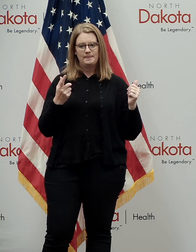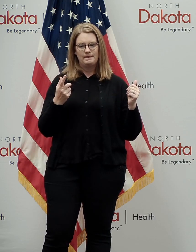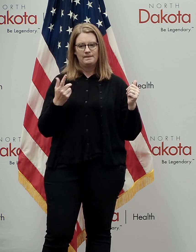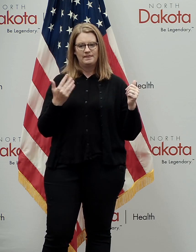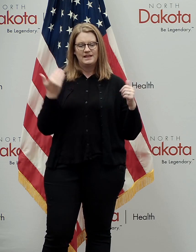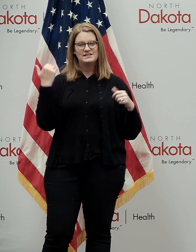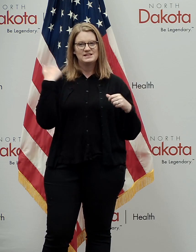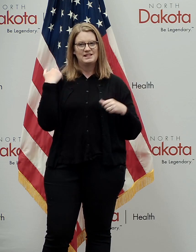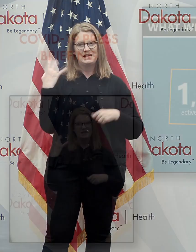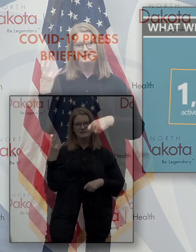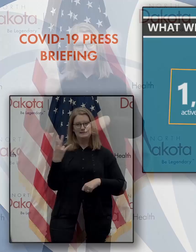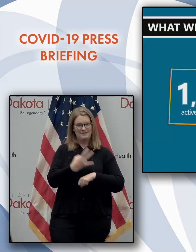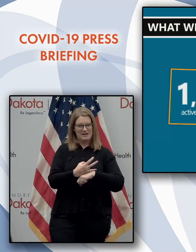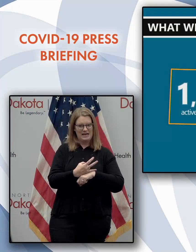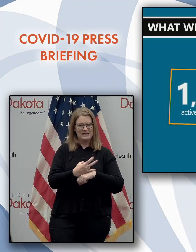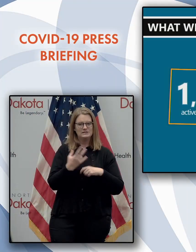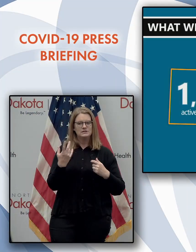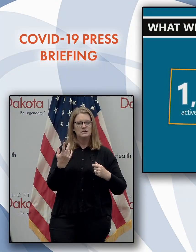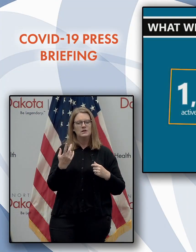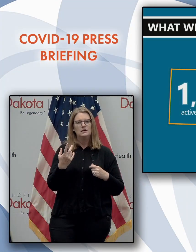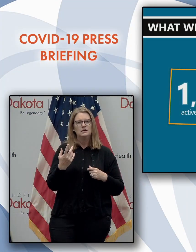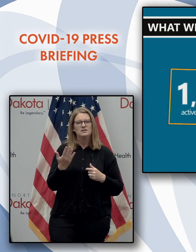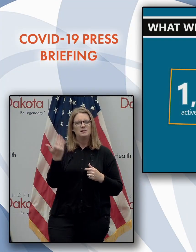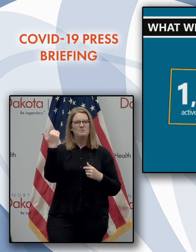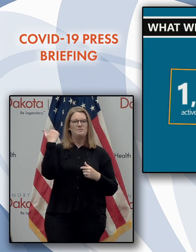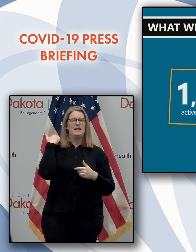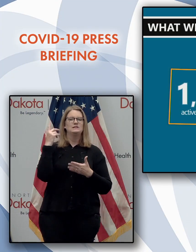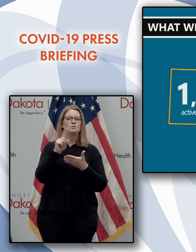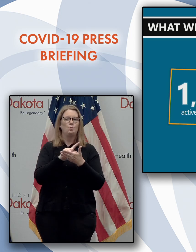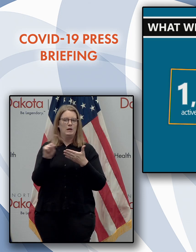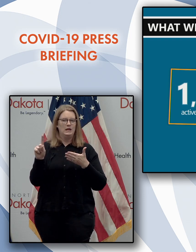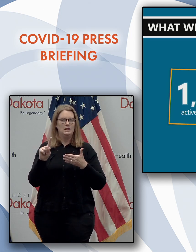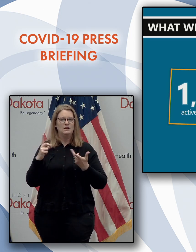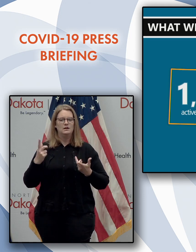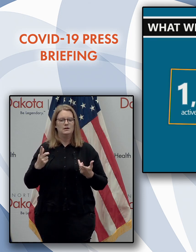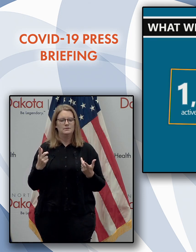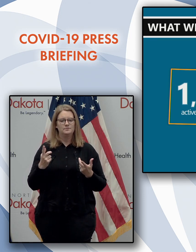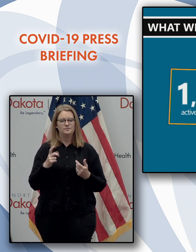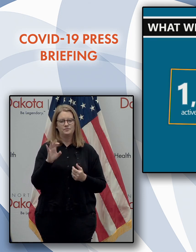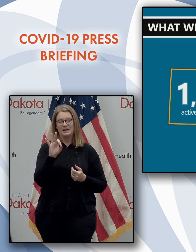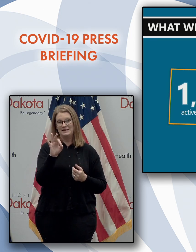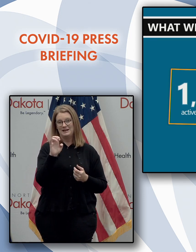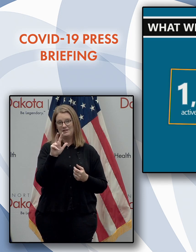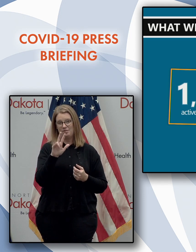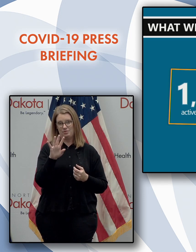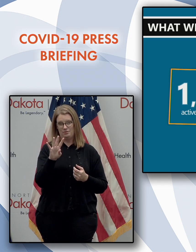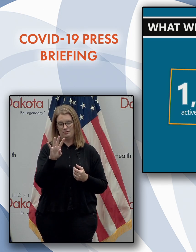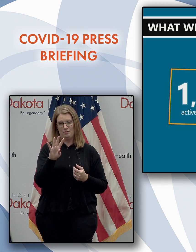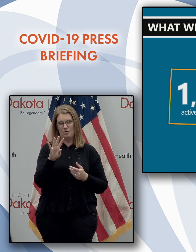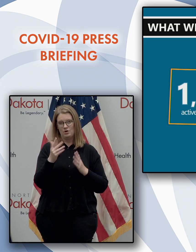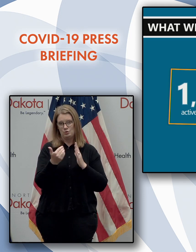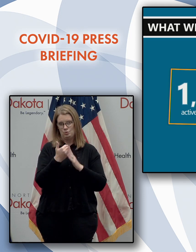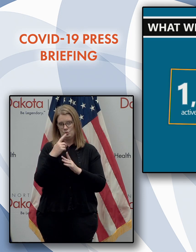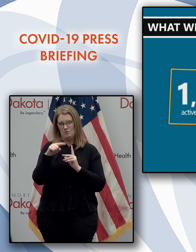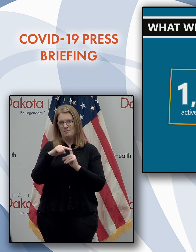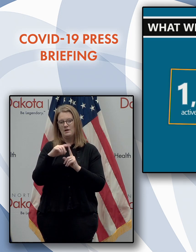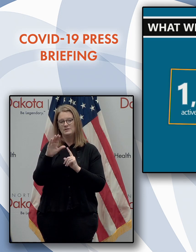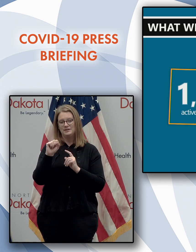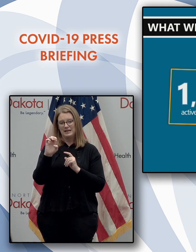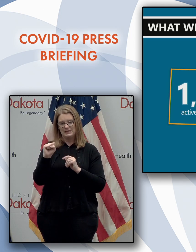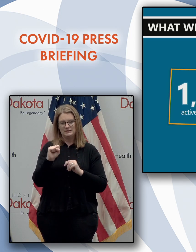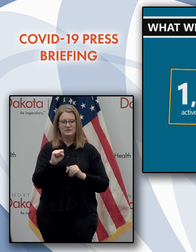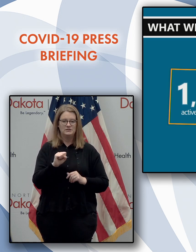7 days. So if you take a look back over the last week, we've got 934 new positive